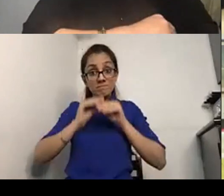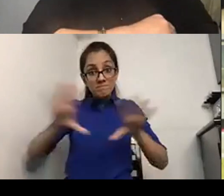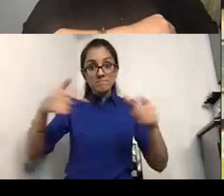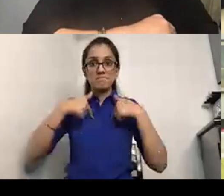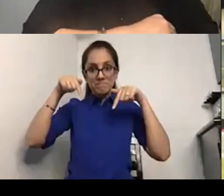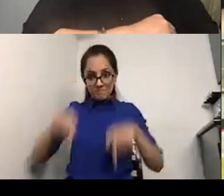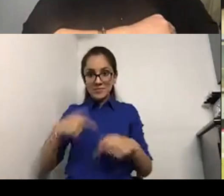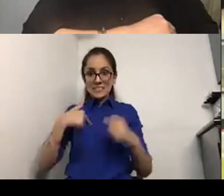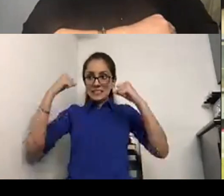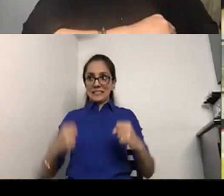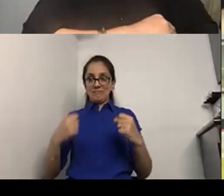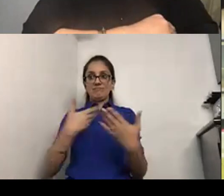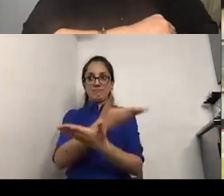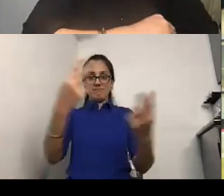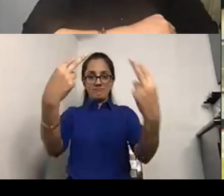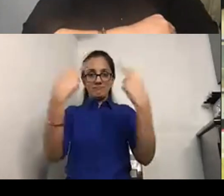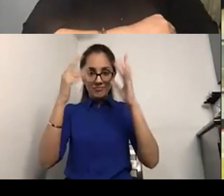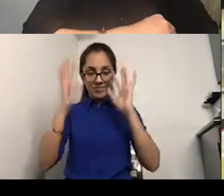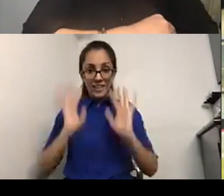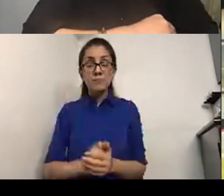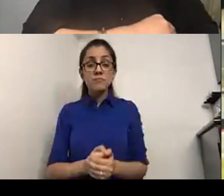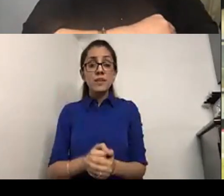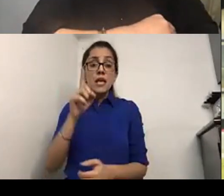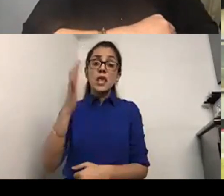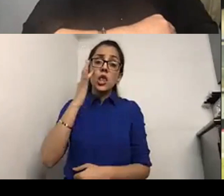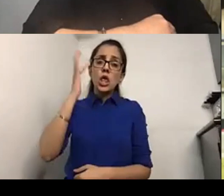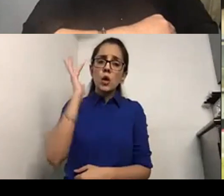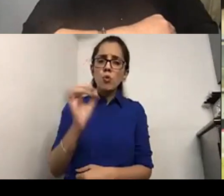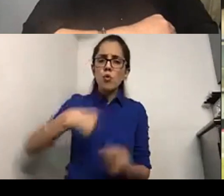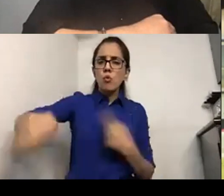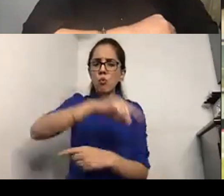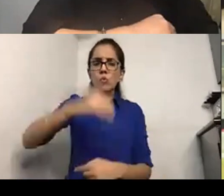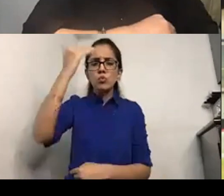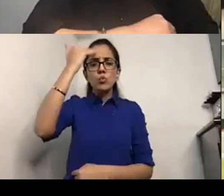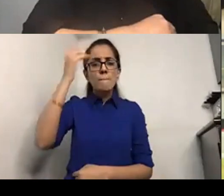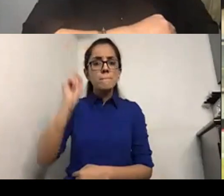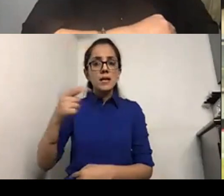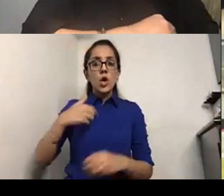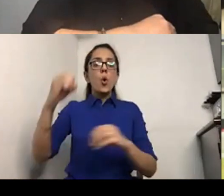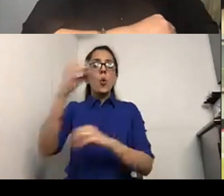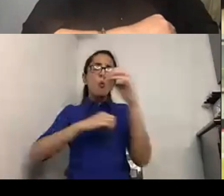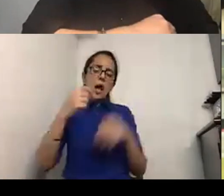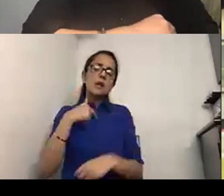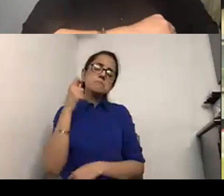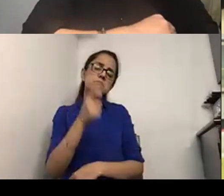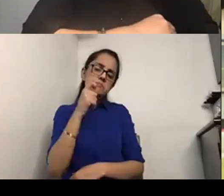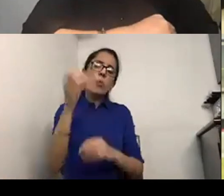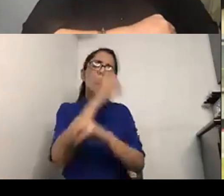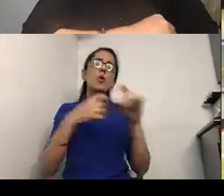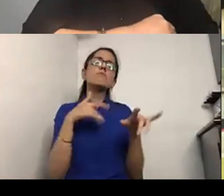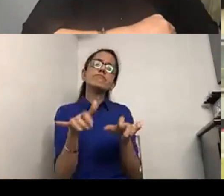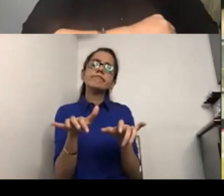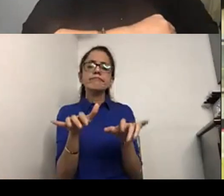today or sit here today, one of the most important things that you need to know is that I was Google searching, just to find